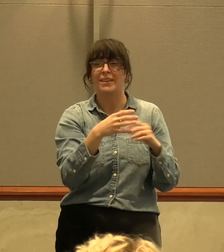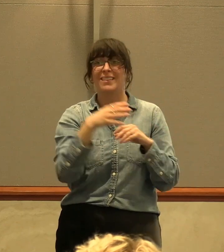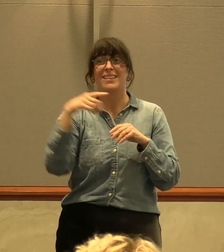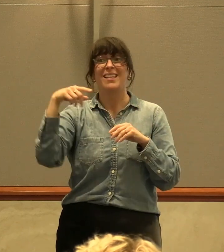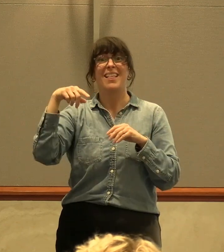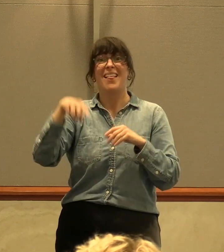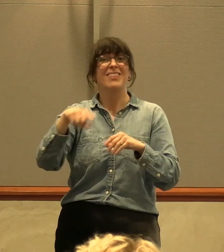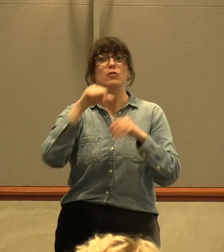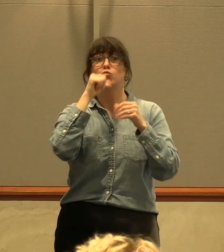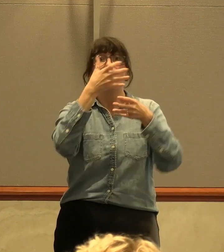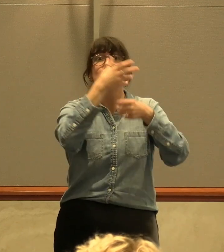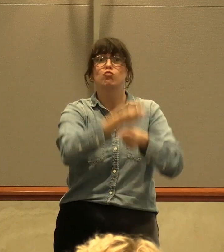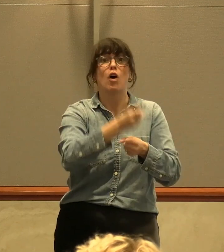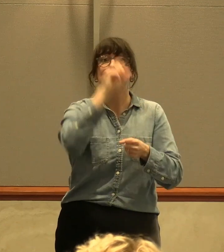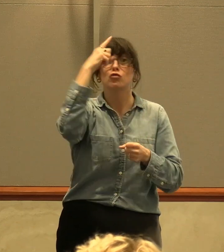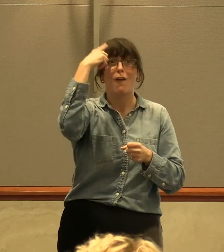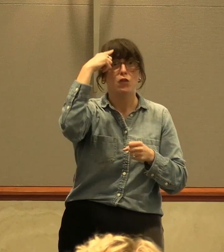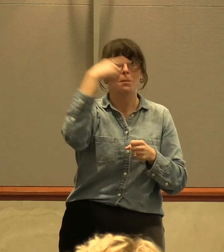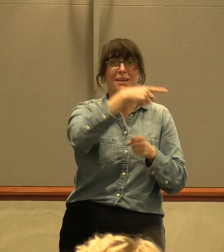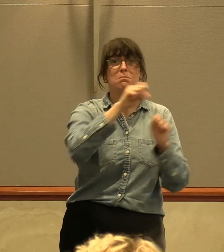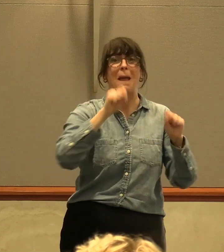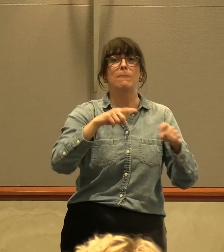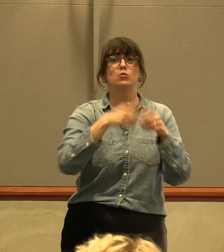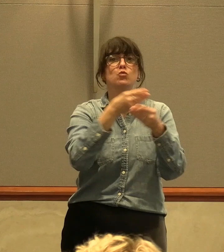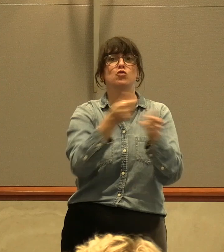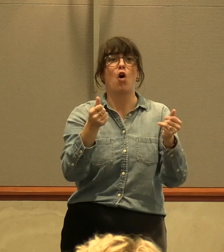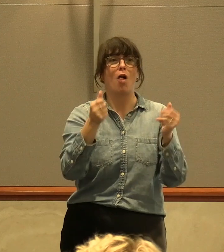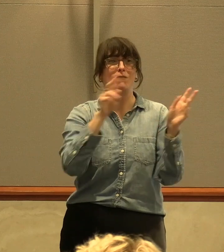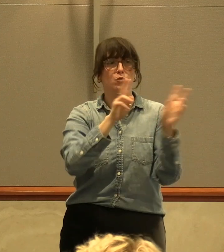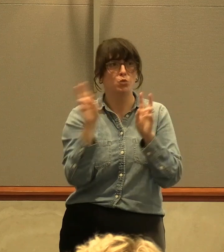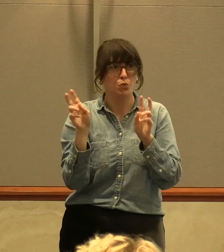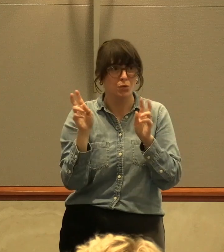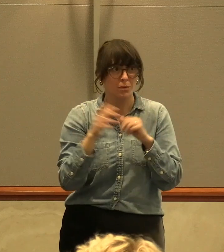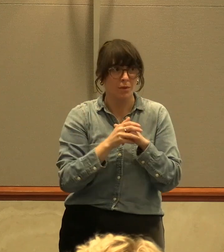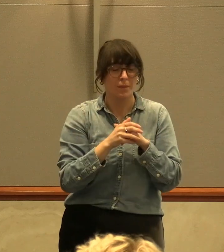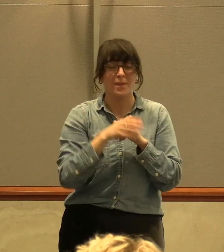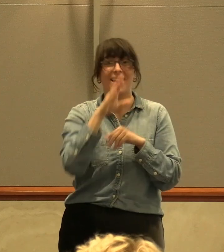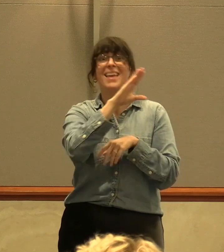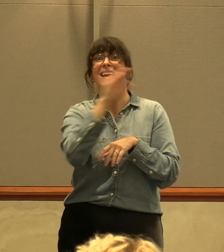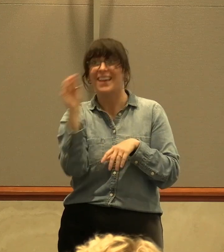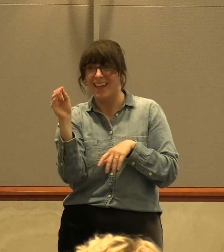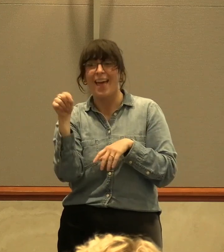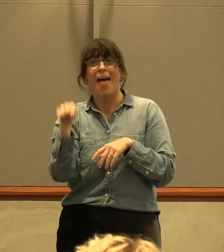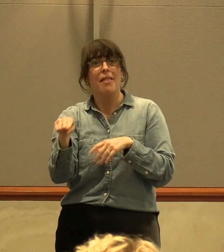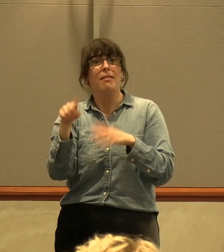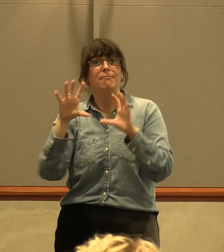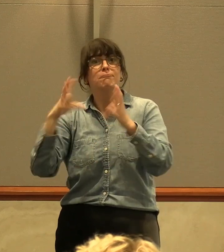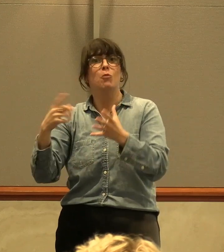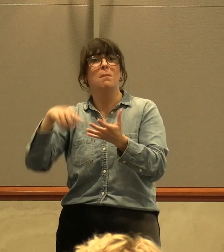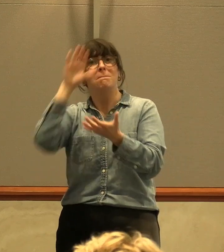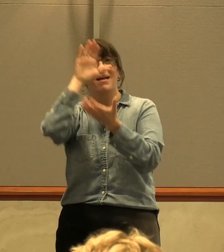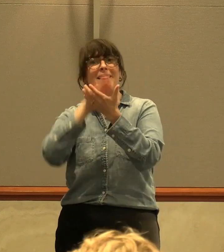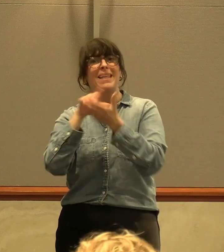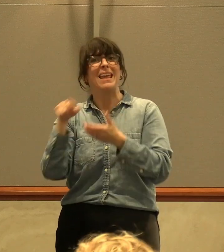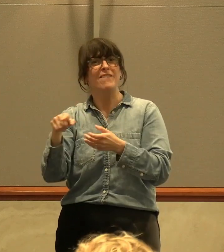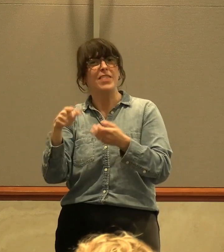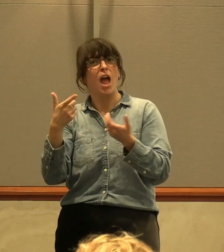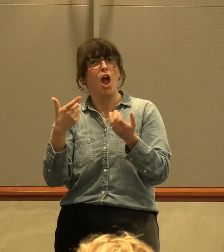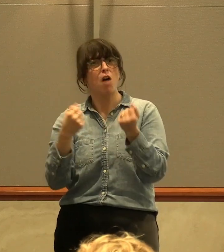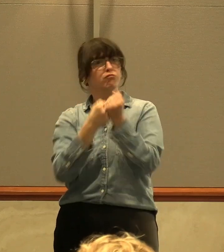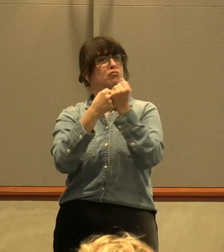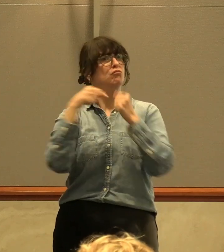They distrust government to be able to solve those issues, and they believe they are patriots in